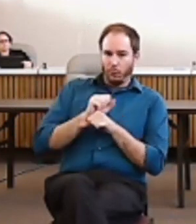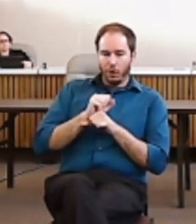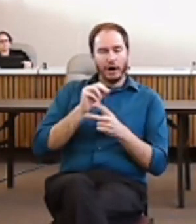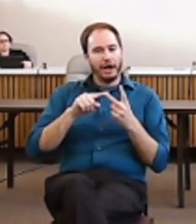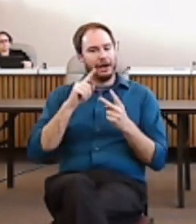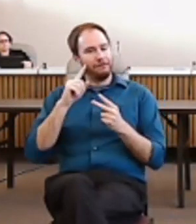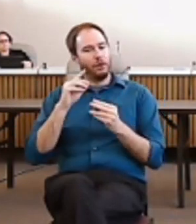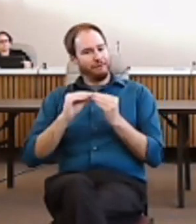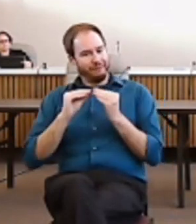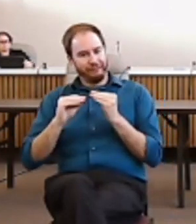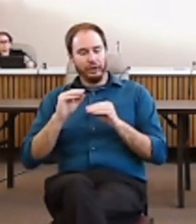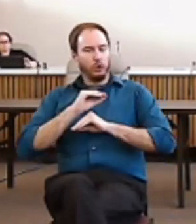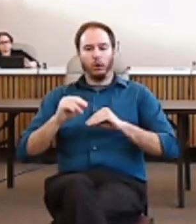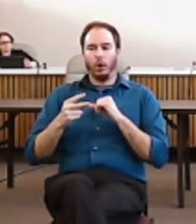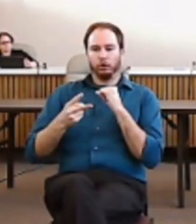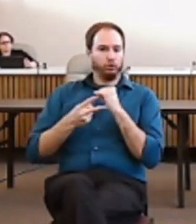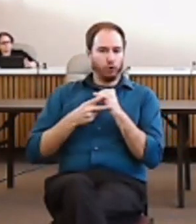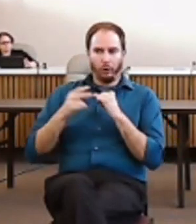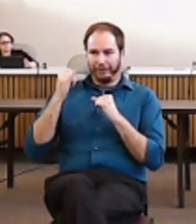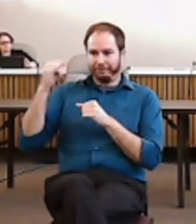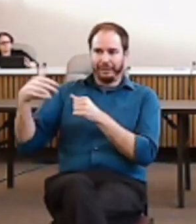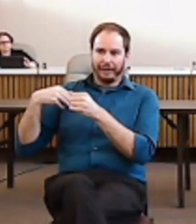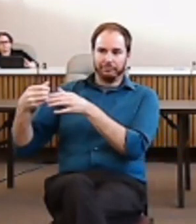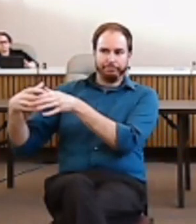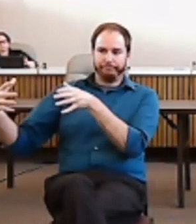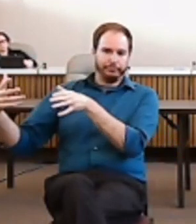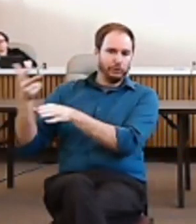only. No storage of vehicles would be here. Right.